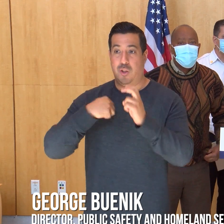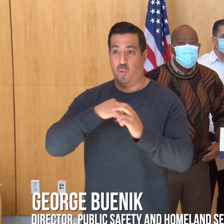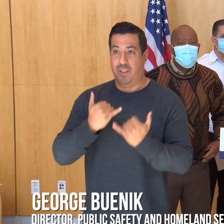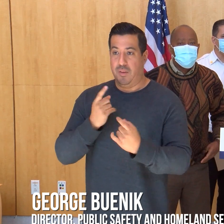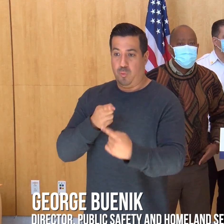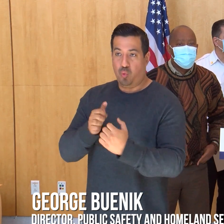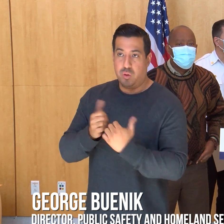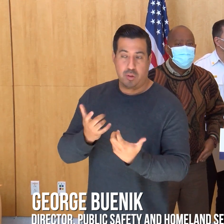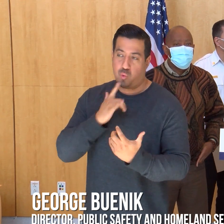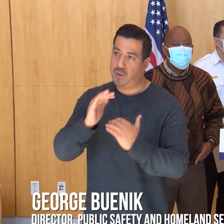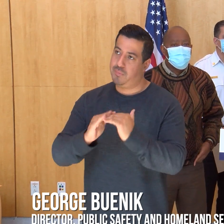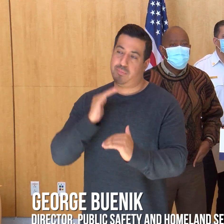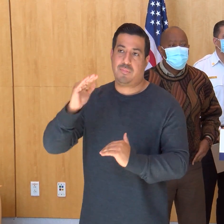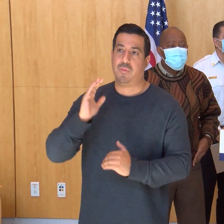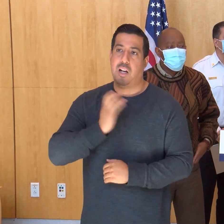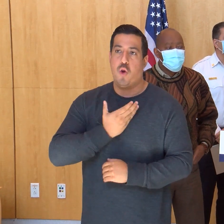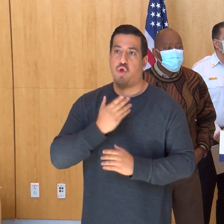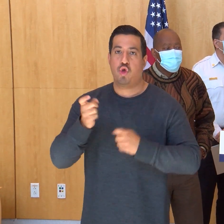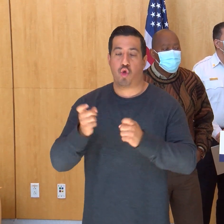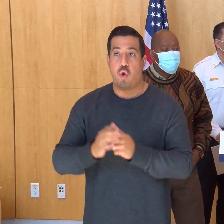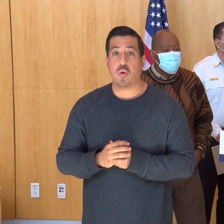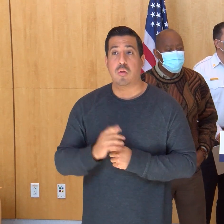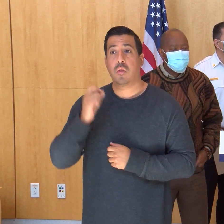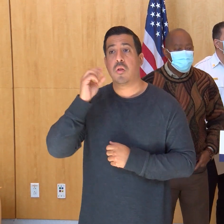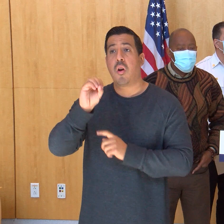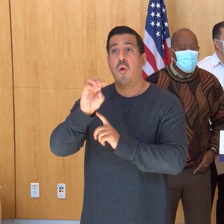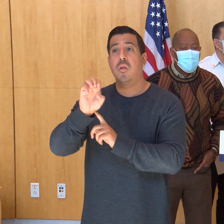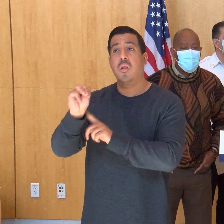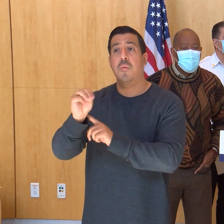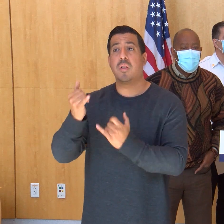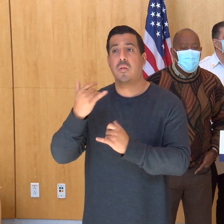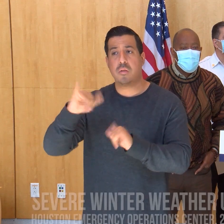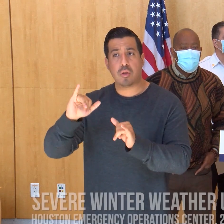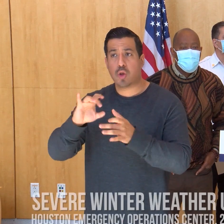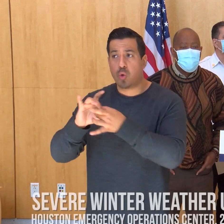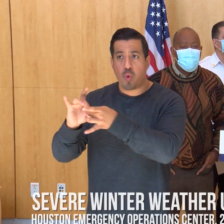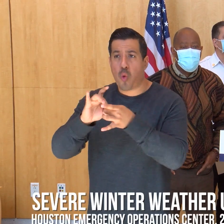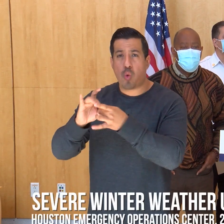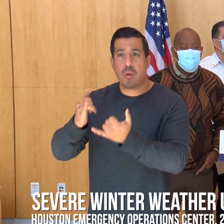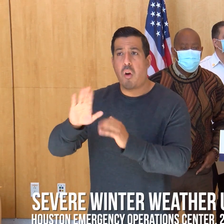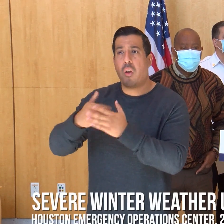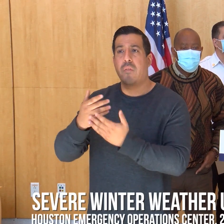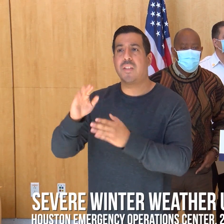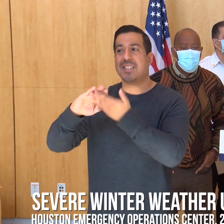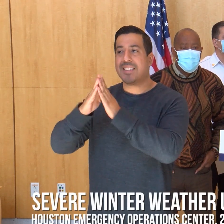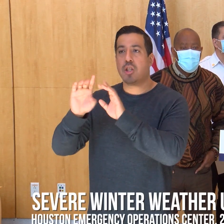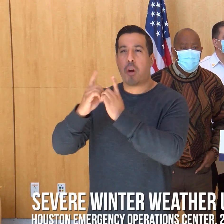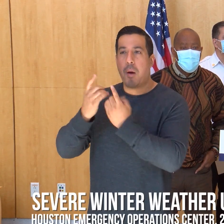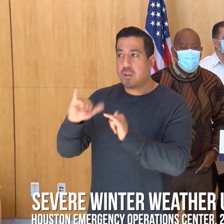with are beyond the city's control. The Office of Emergency Management is still coordinating with all the city